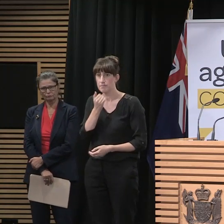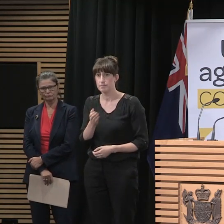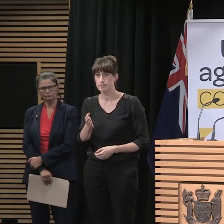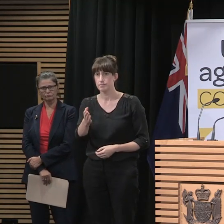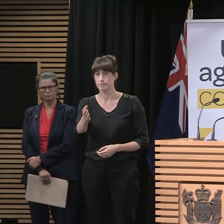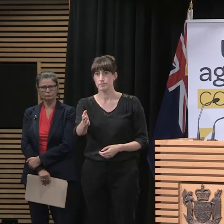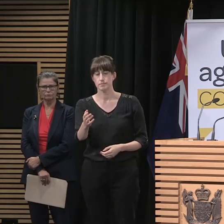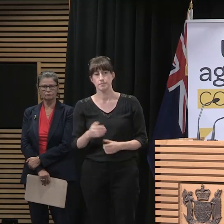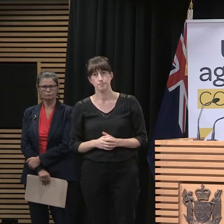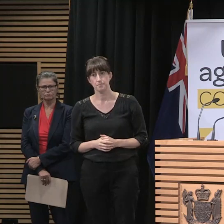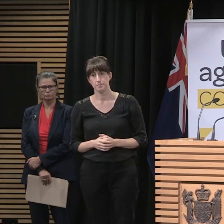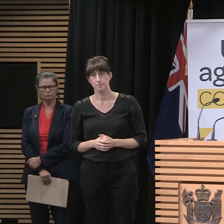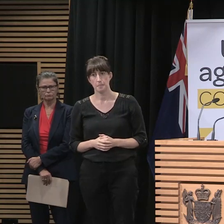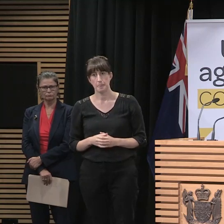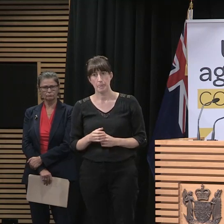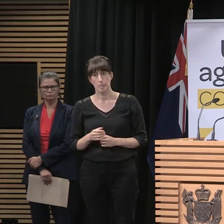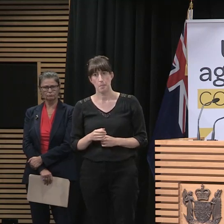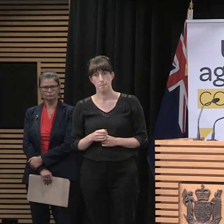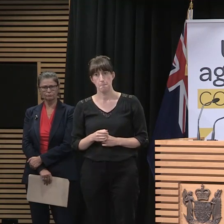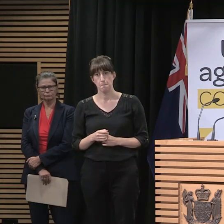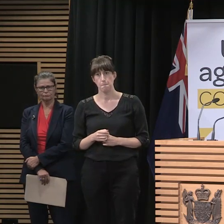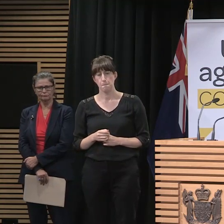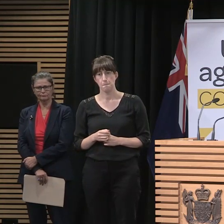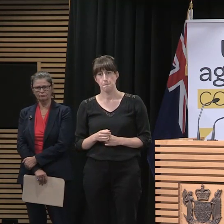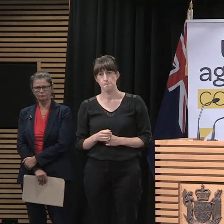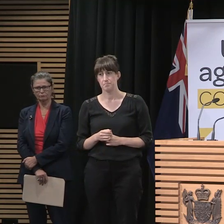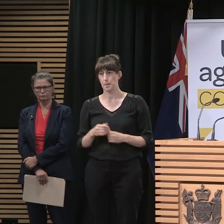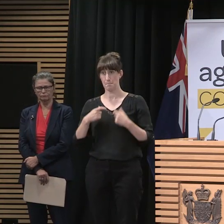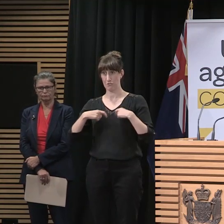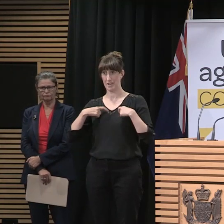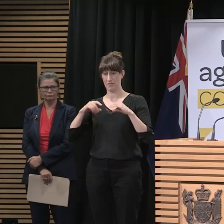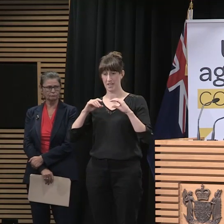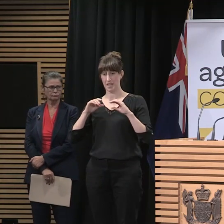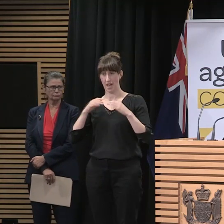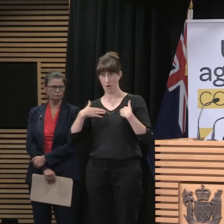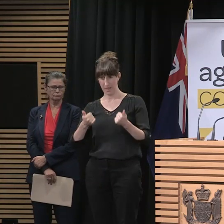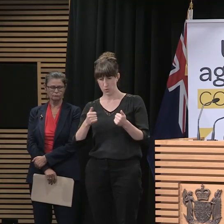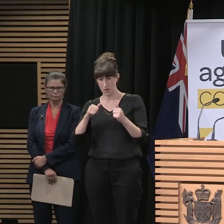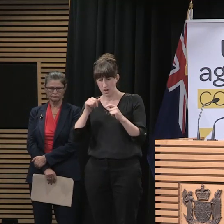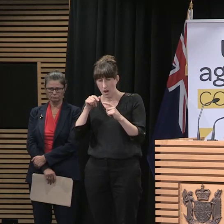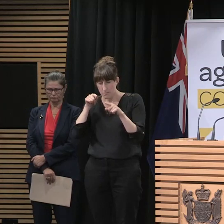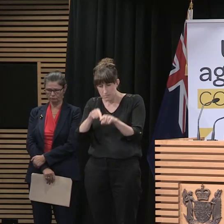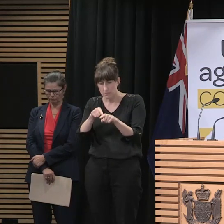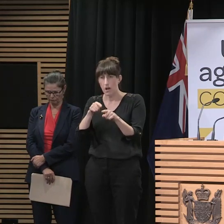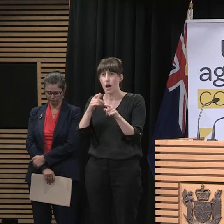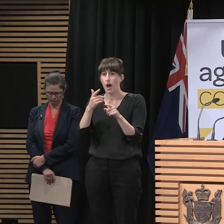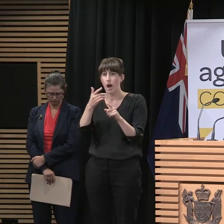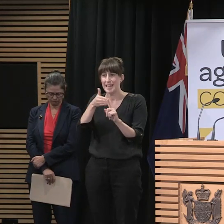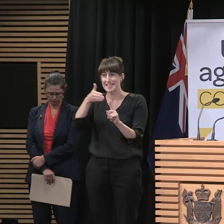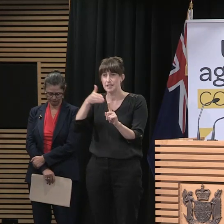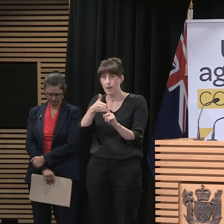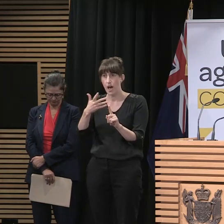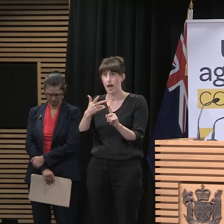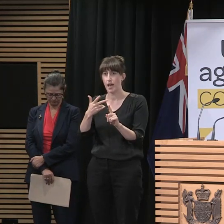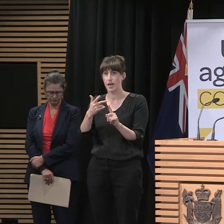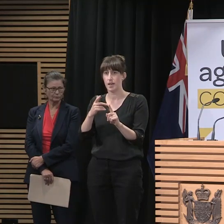to urgently expand case identification and tracing, will this happen? So the case identification